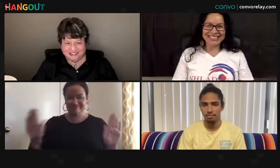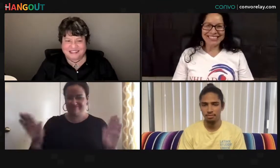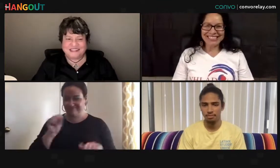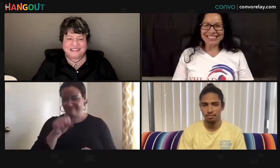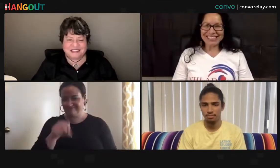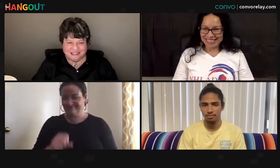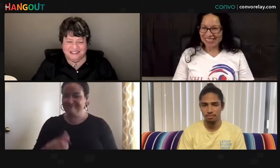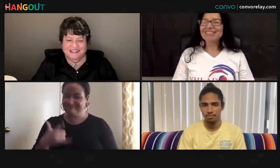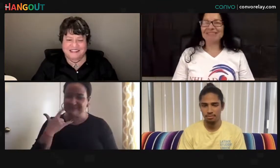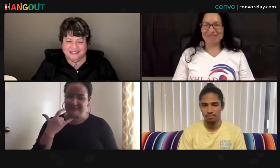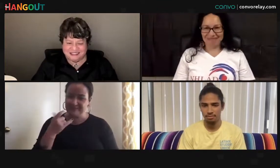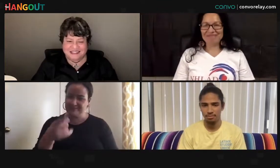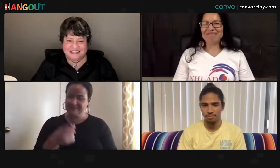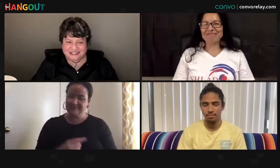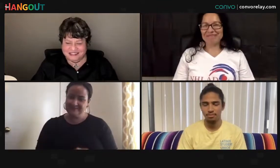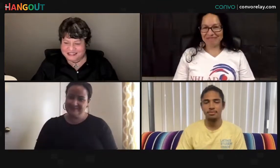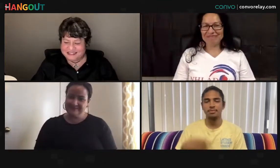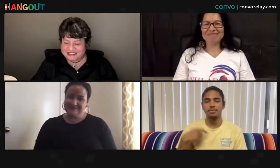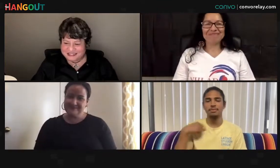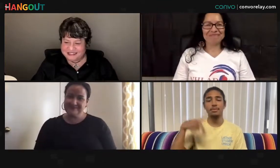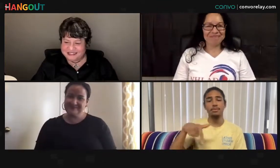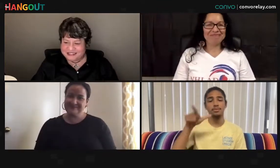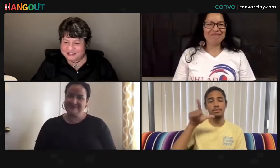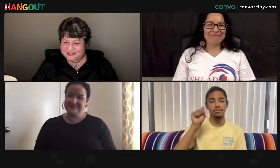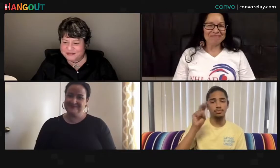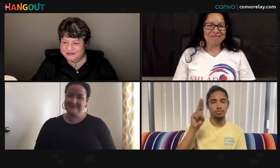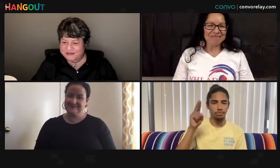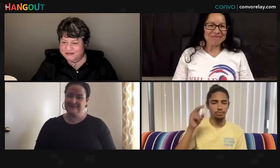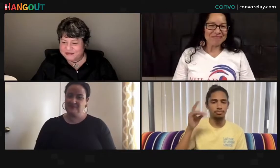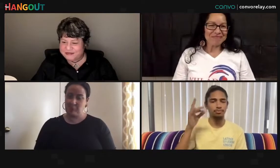say. Yeah, it's definitely different for everybody.